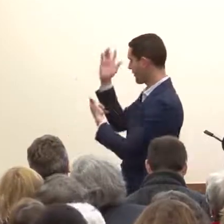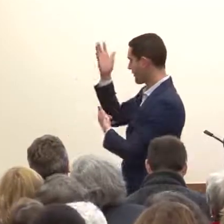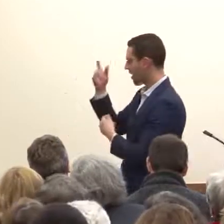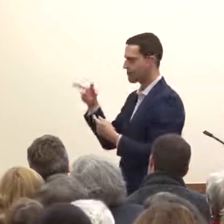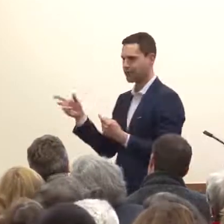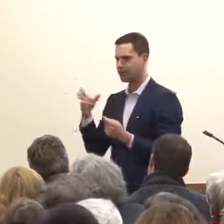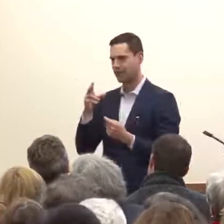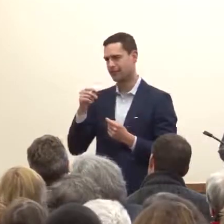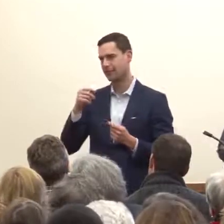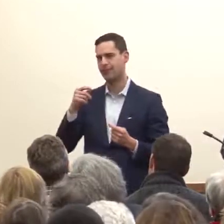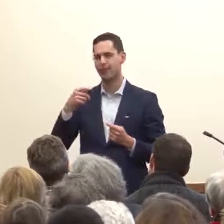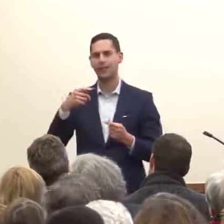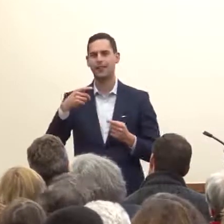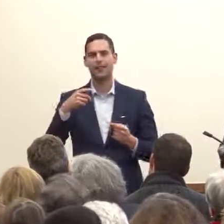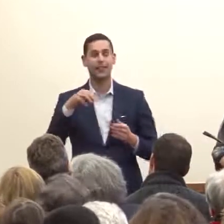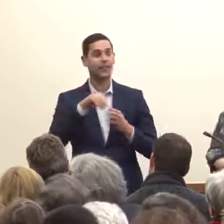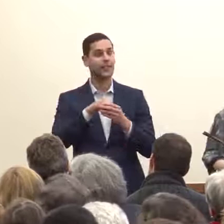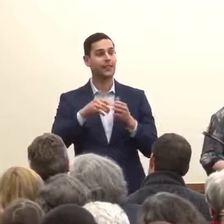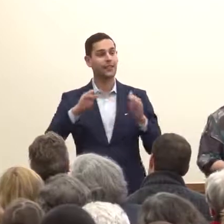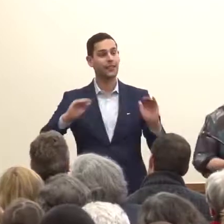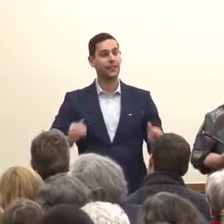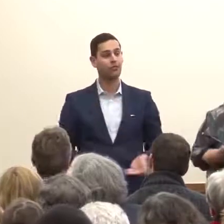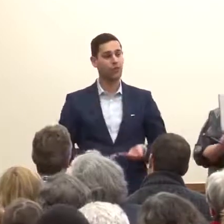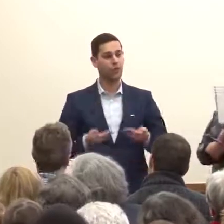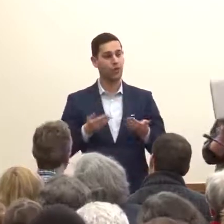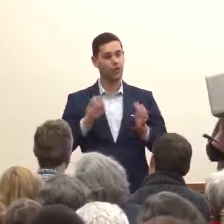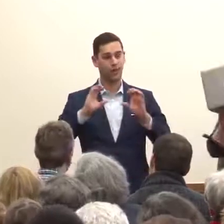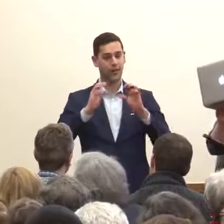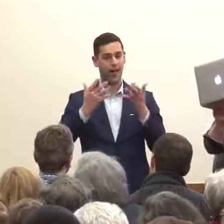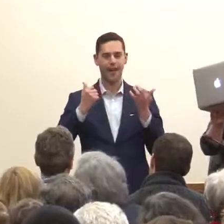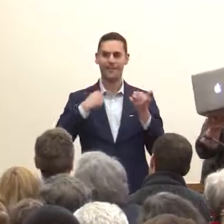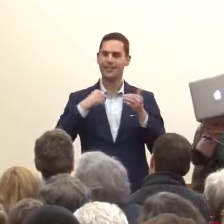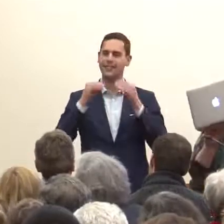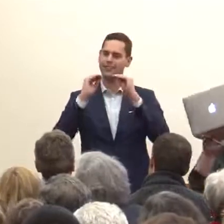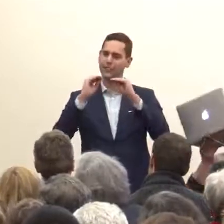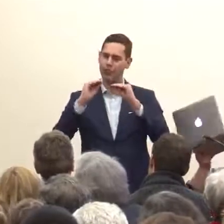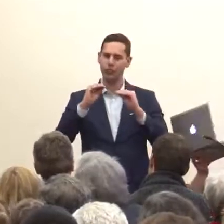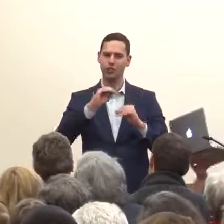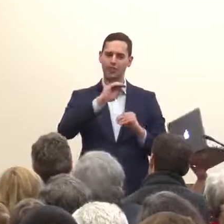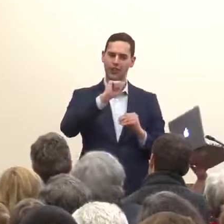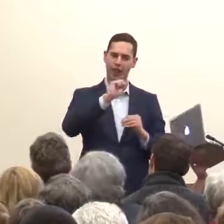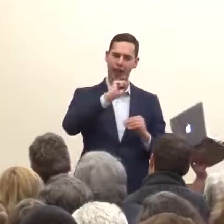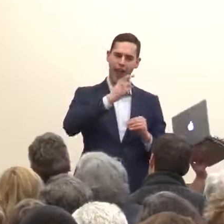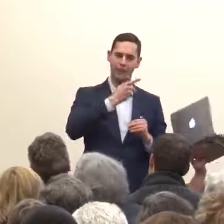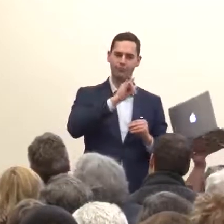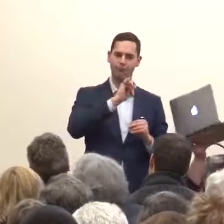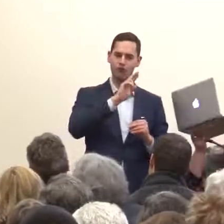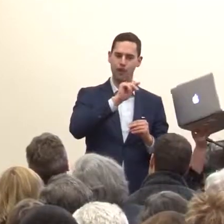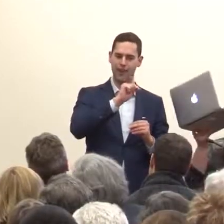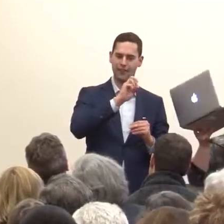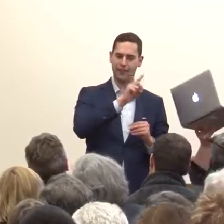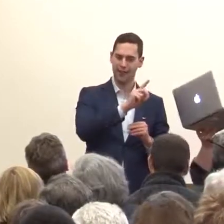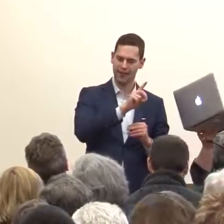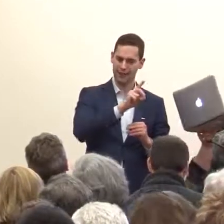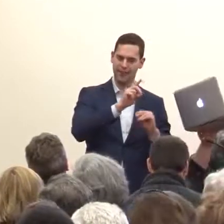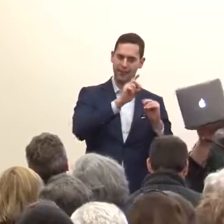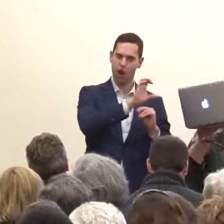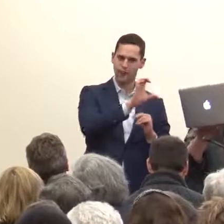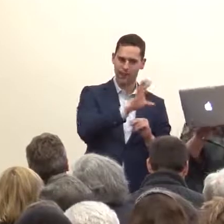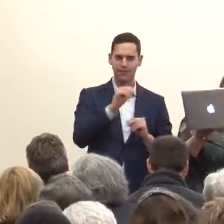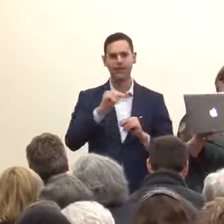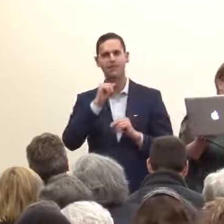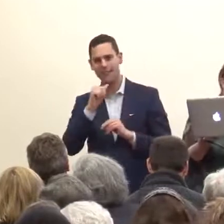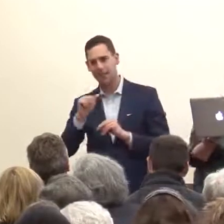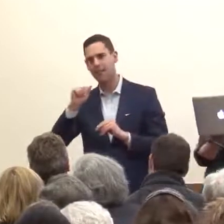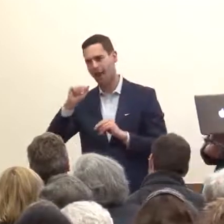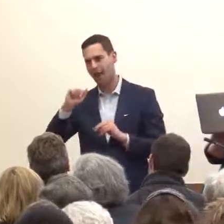where it's interesting to teach the difference between aspirated and non-aspirated consonants, is its system of honorifics. Of course, you can find